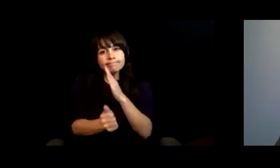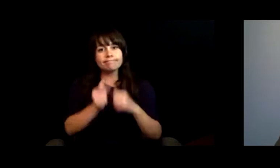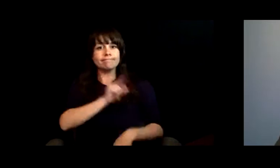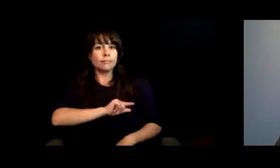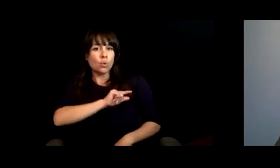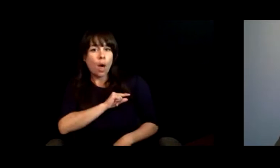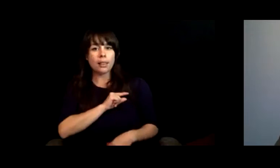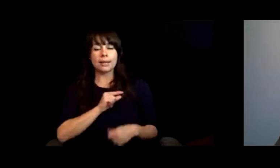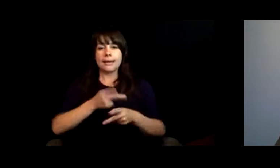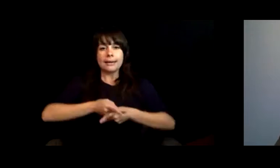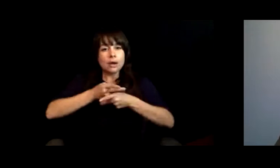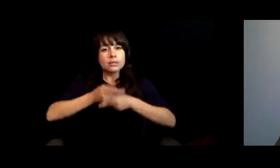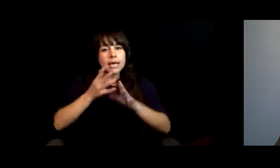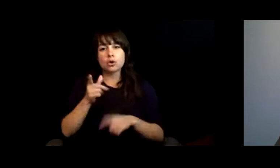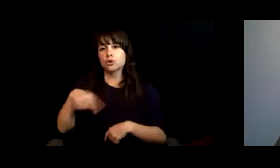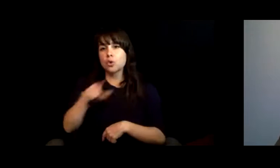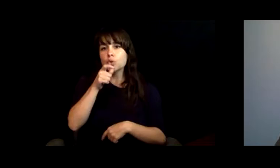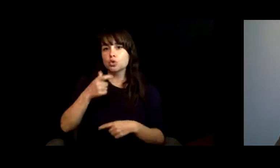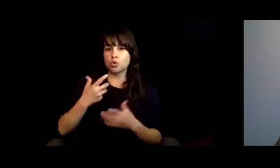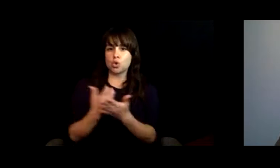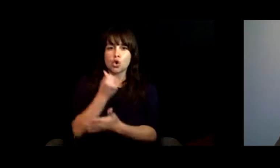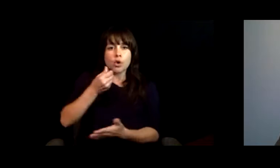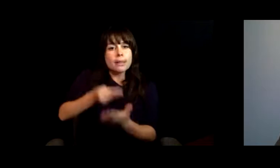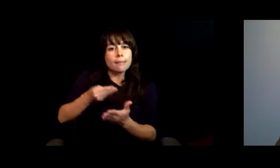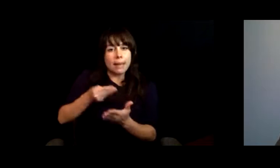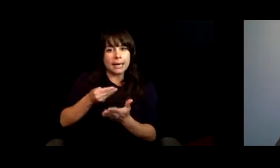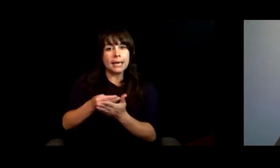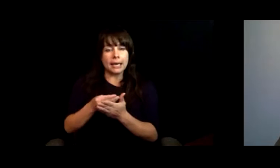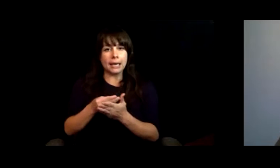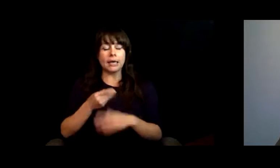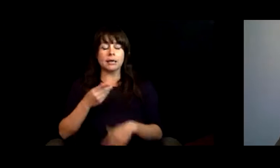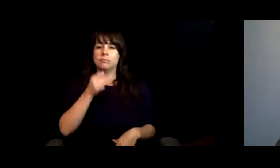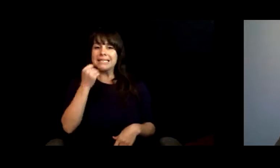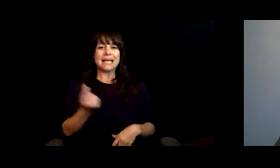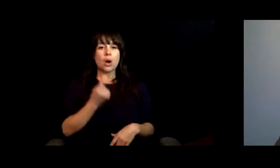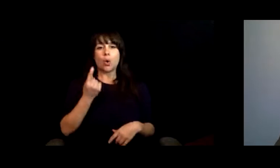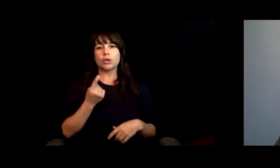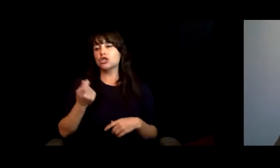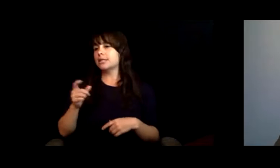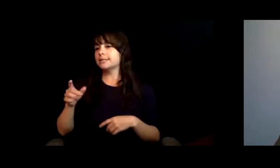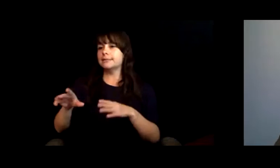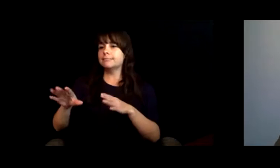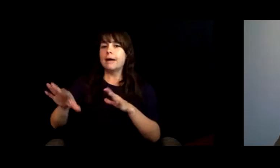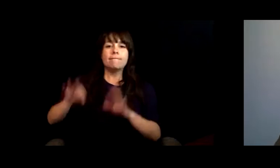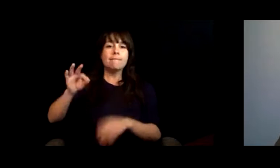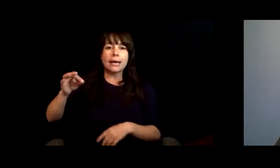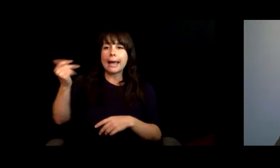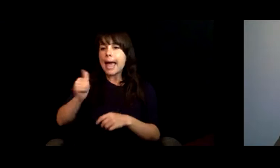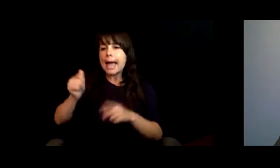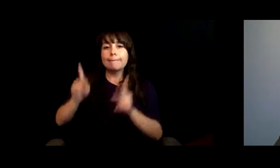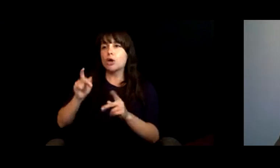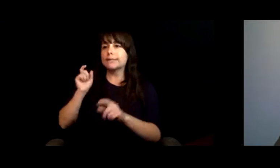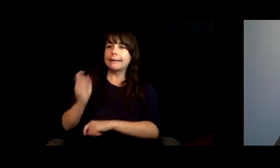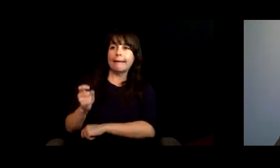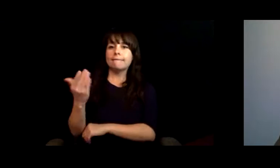caretakers that earn the money that they get. So it's not just a matter of taking anybody off the street and giving them $15 an hour. It's having